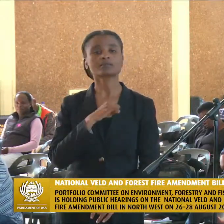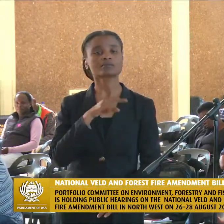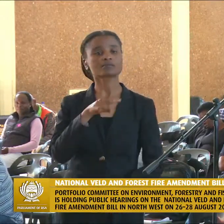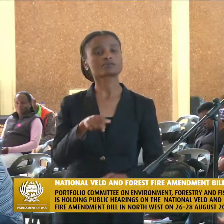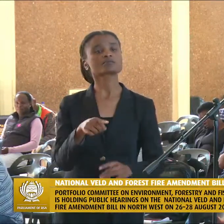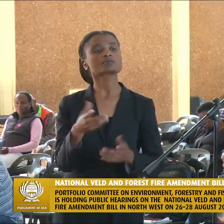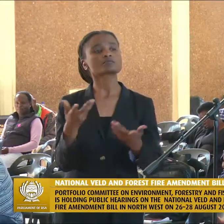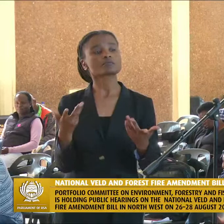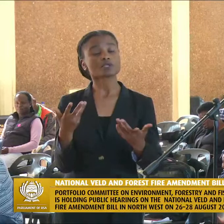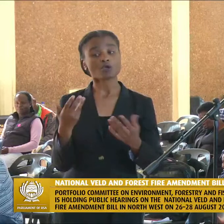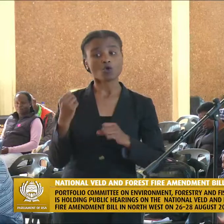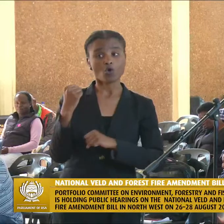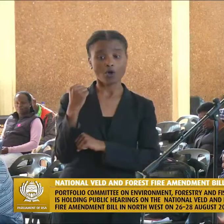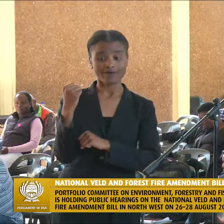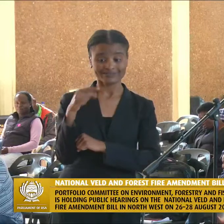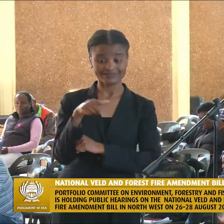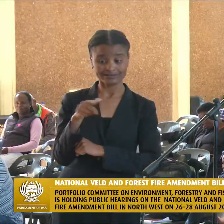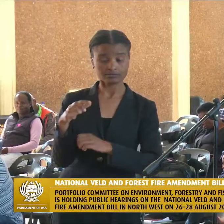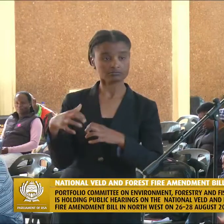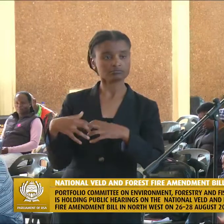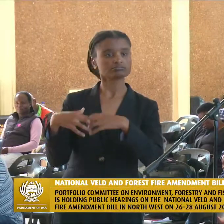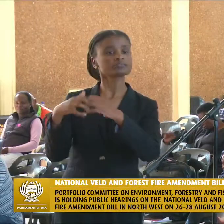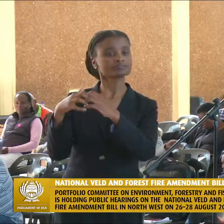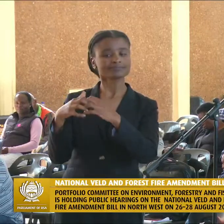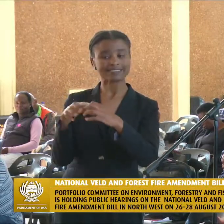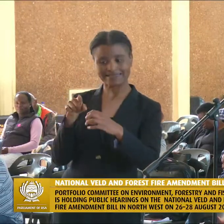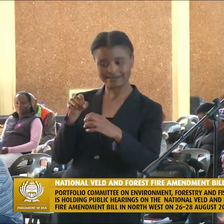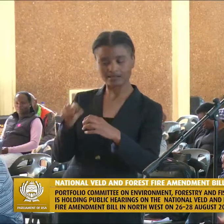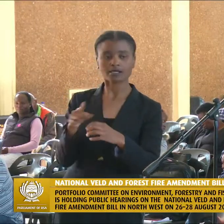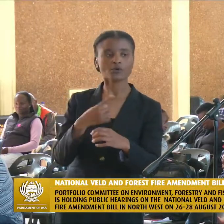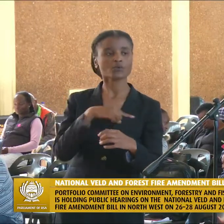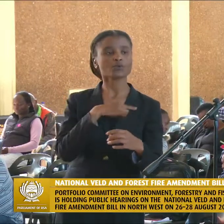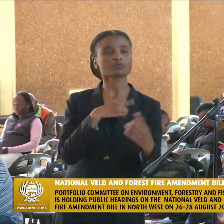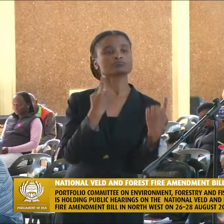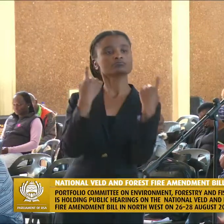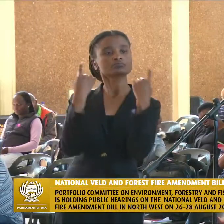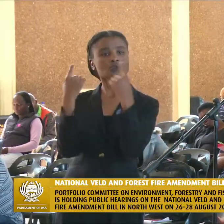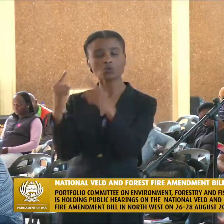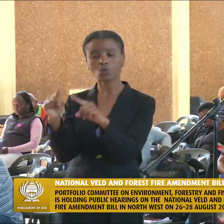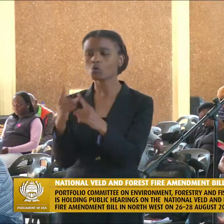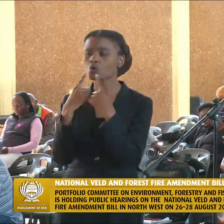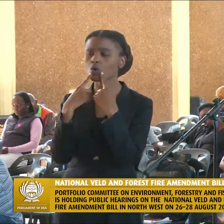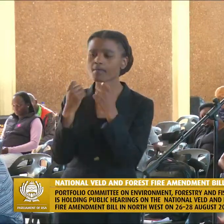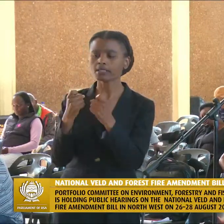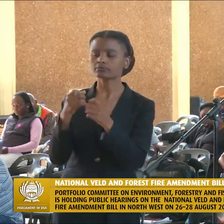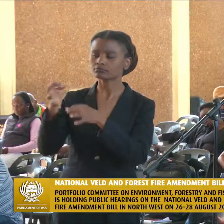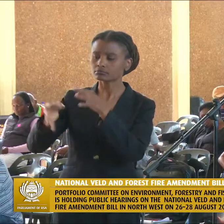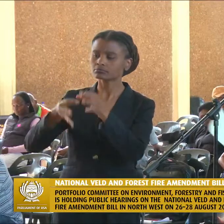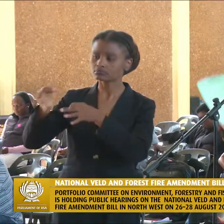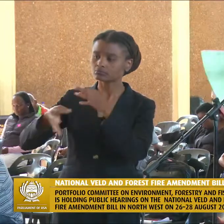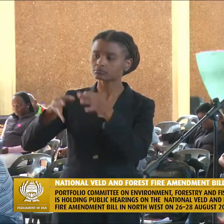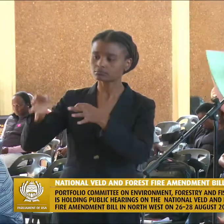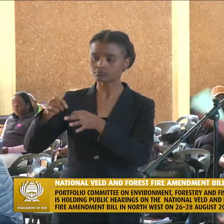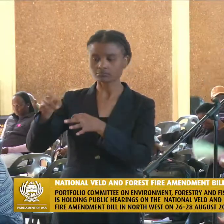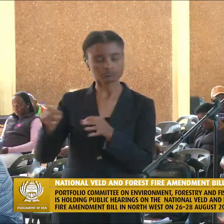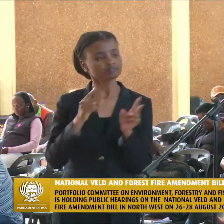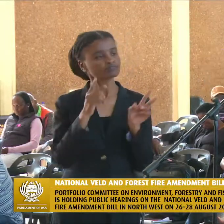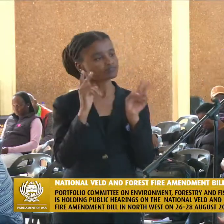let's have the offices where we can complain then head so